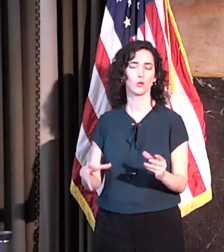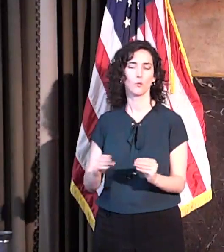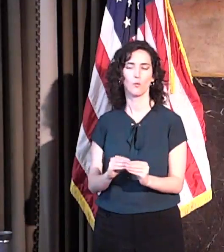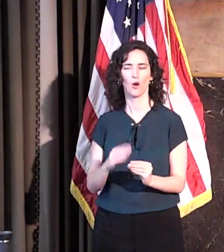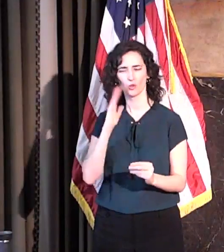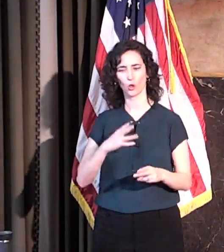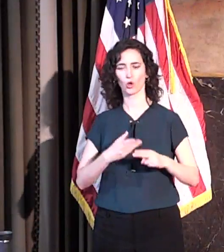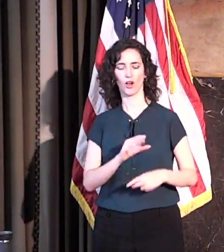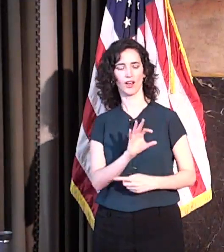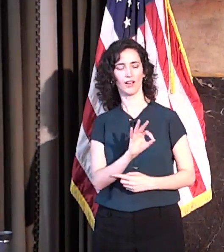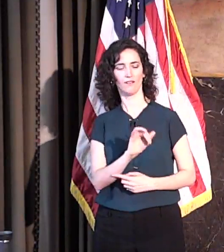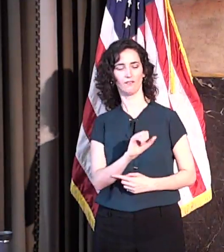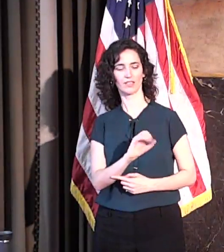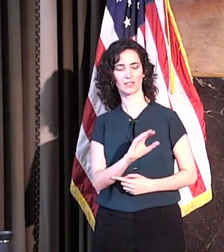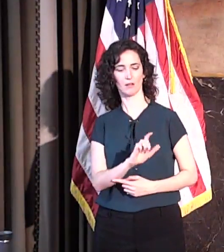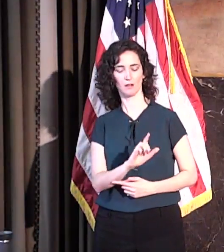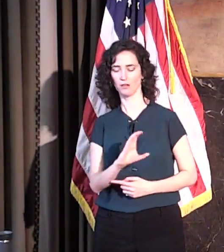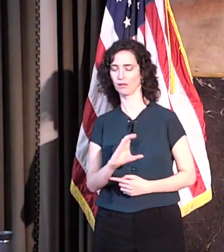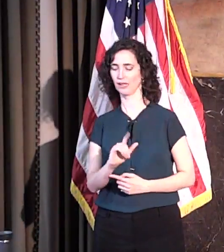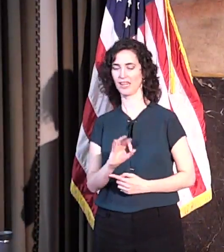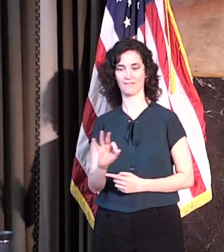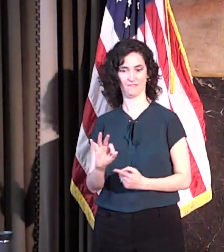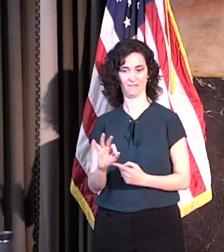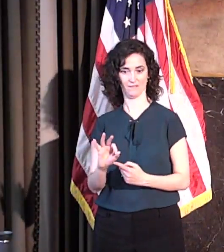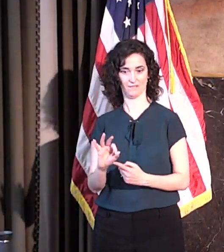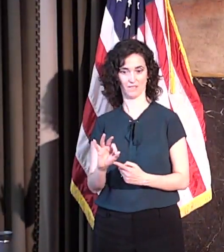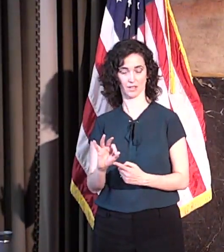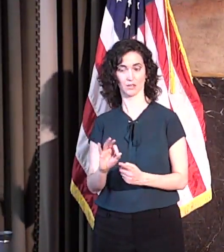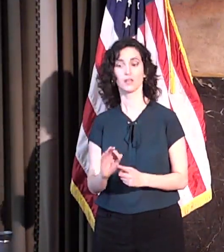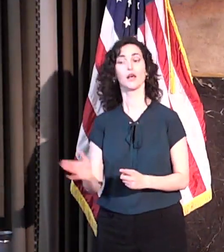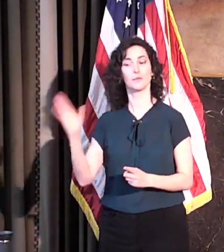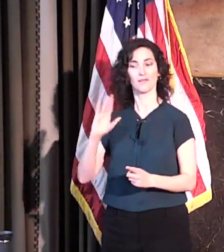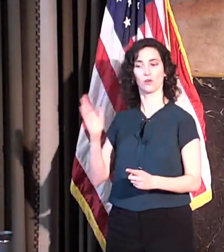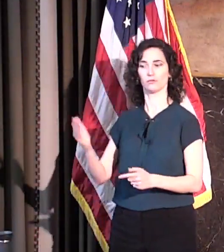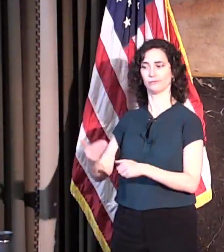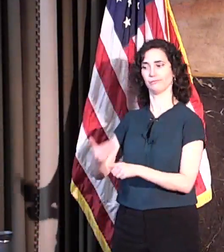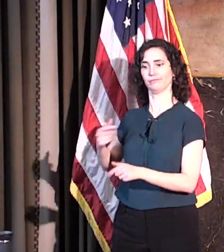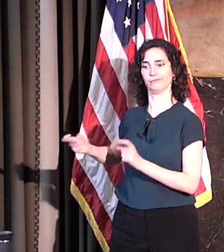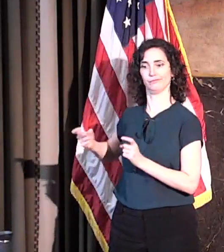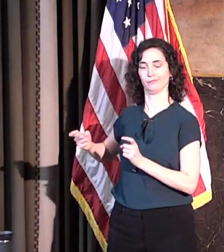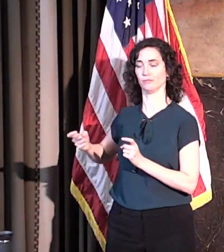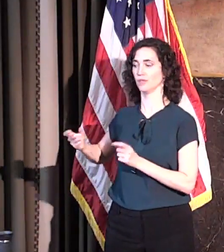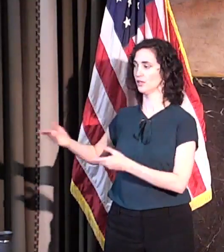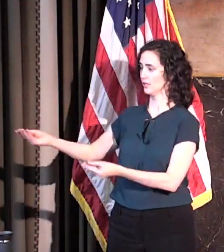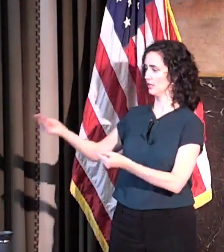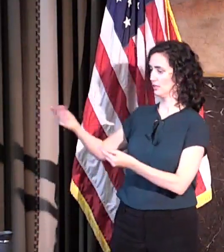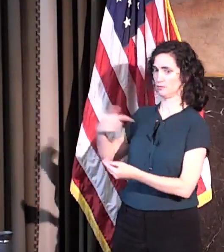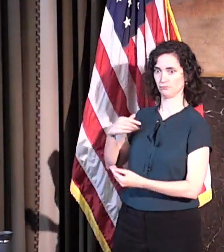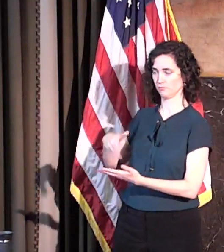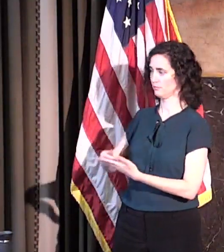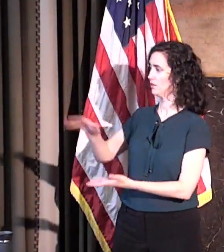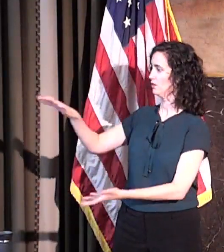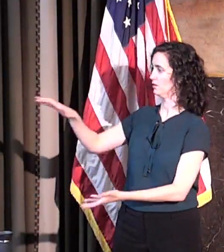will, much like was done previously, and that's the situation that we inherited